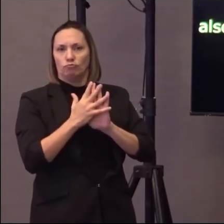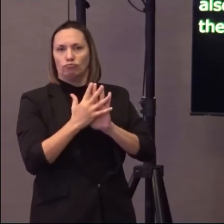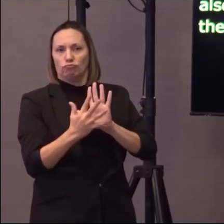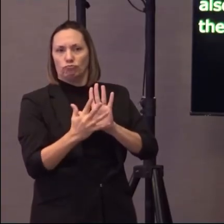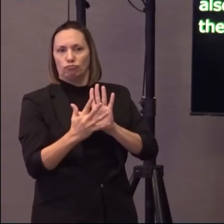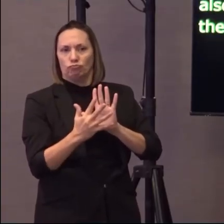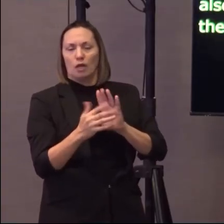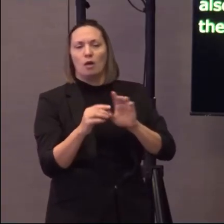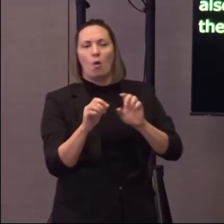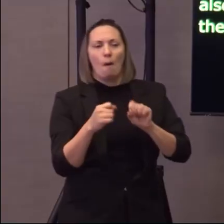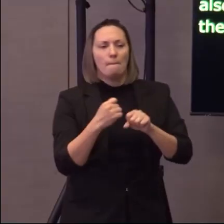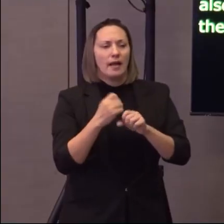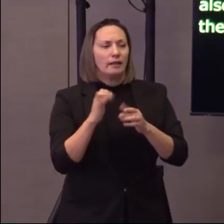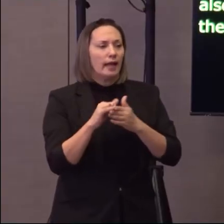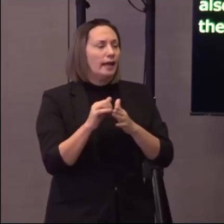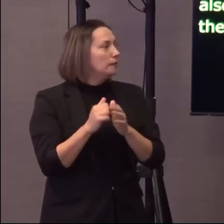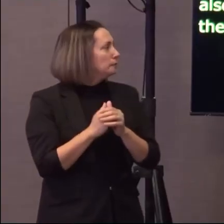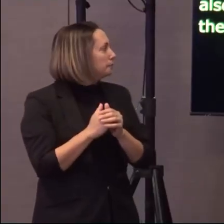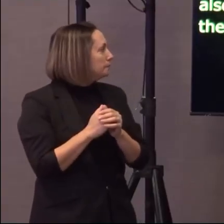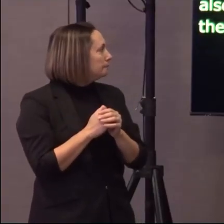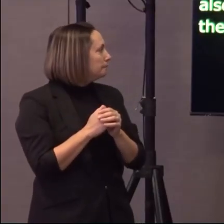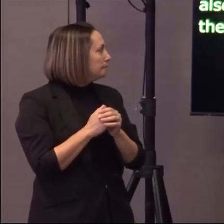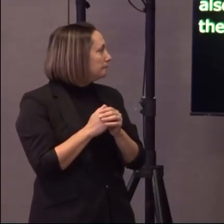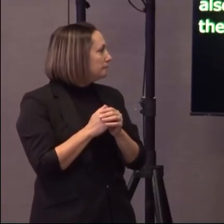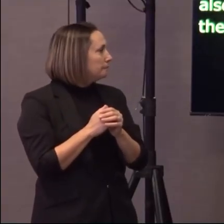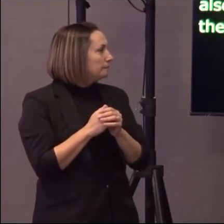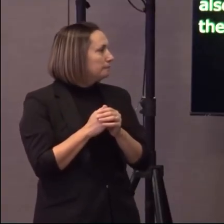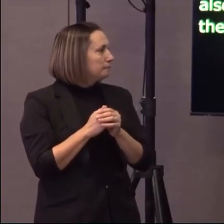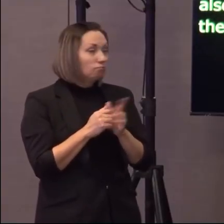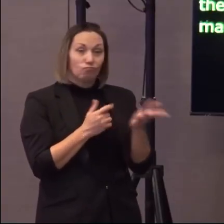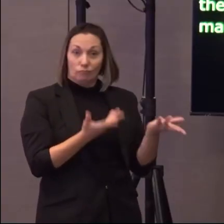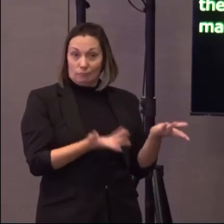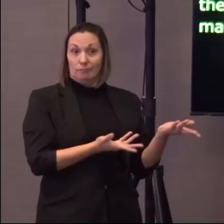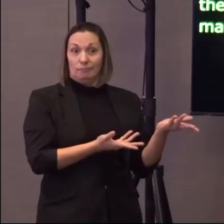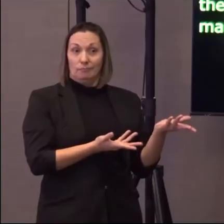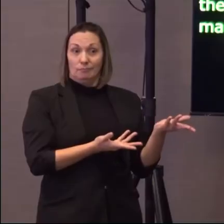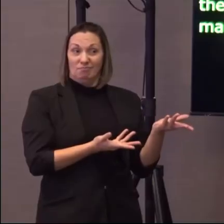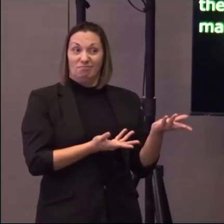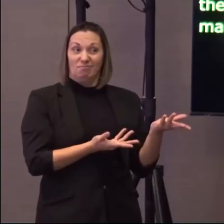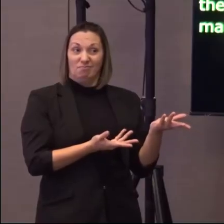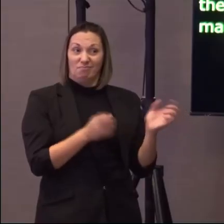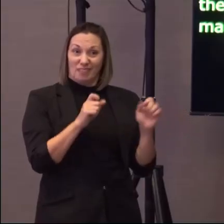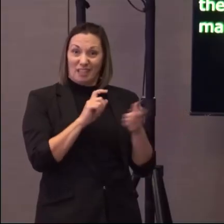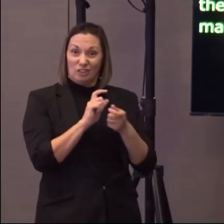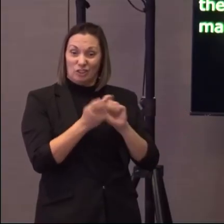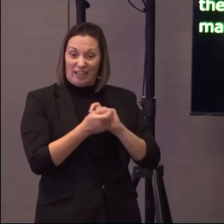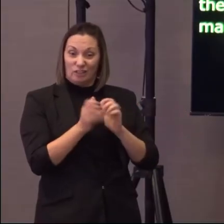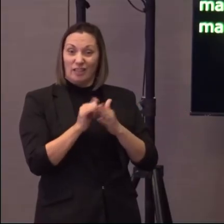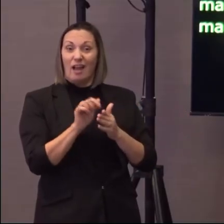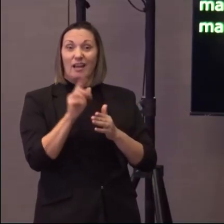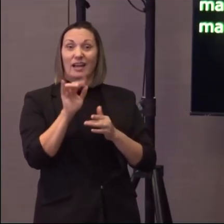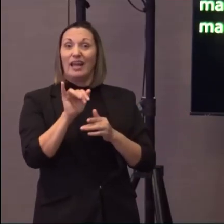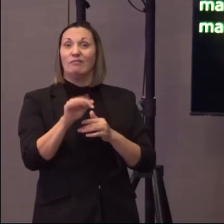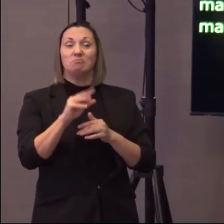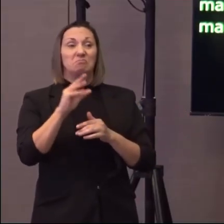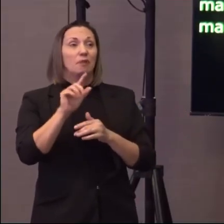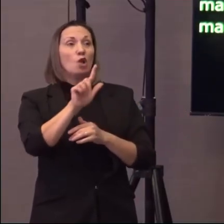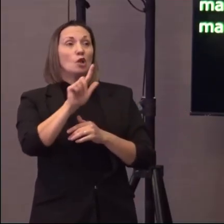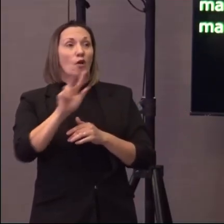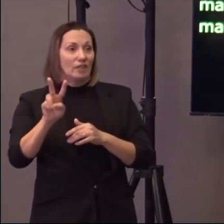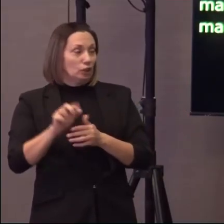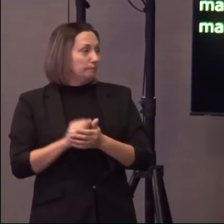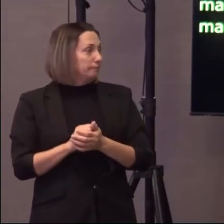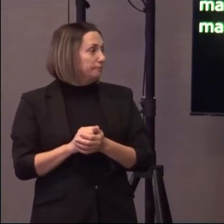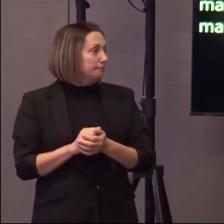So we're going to make this negro. We're going to make this amarillo. And now I can change this as well for low vision.